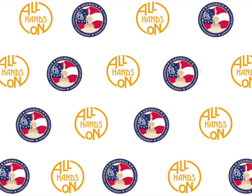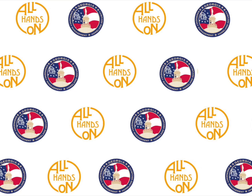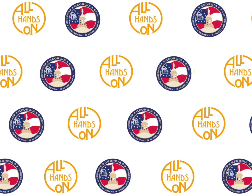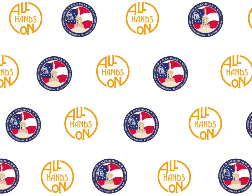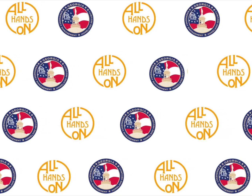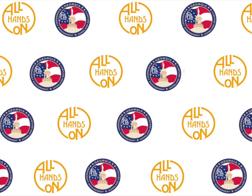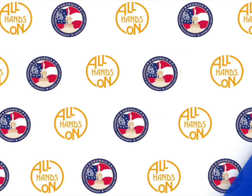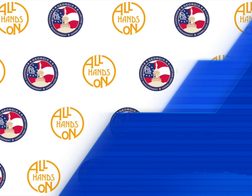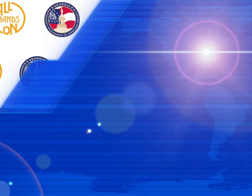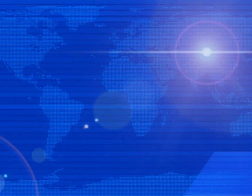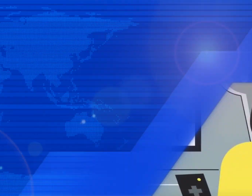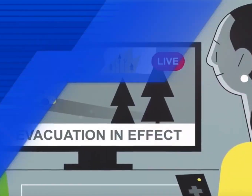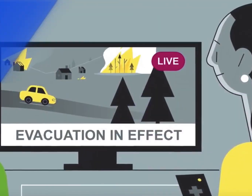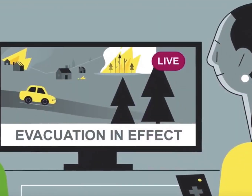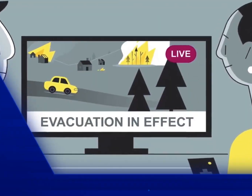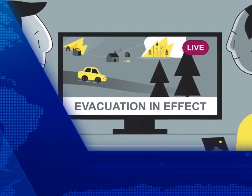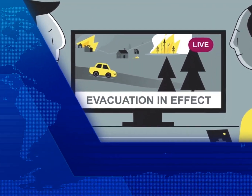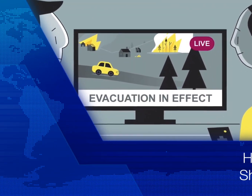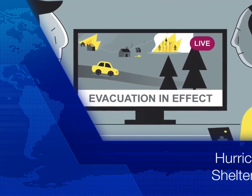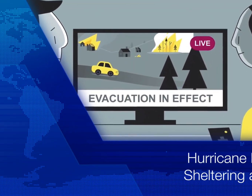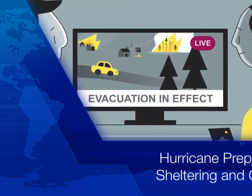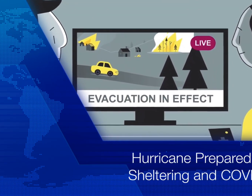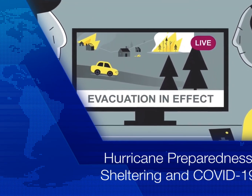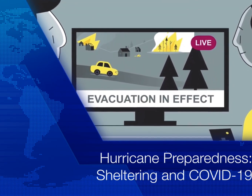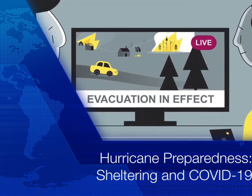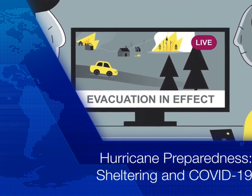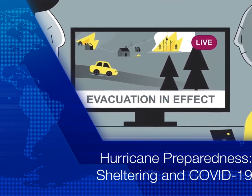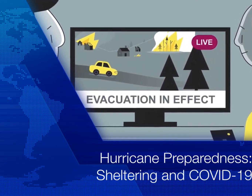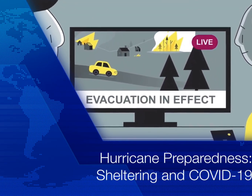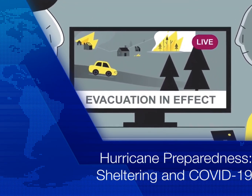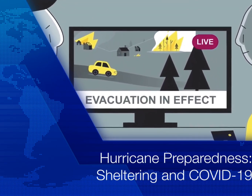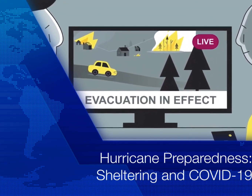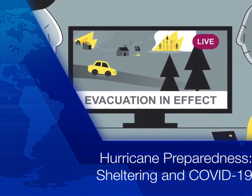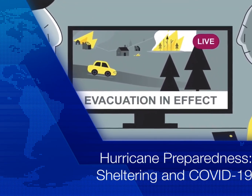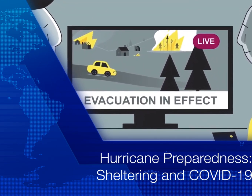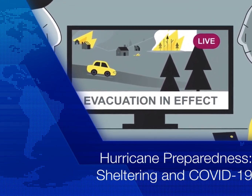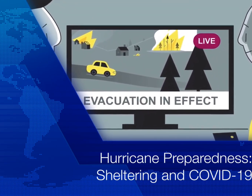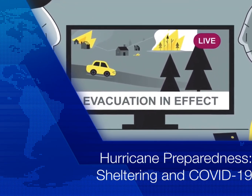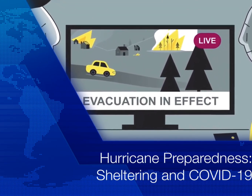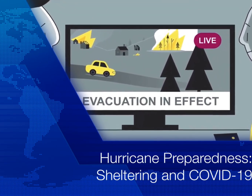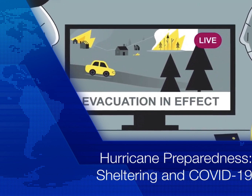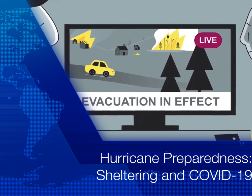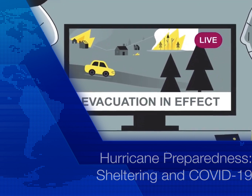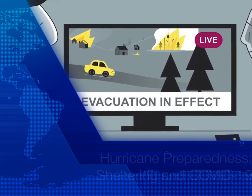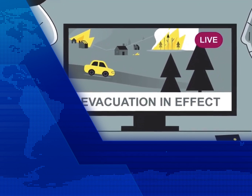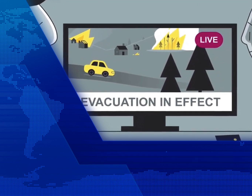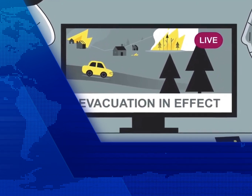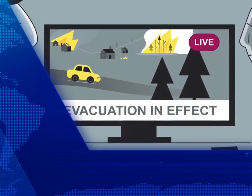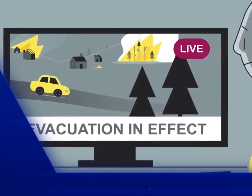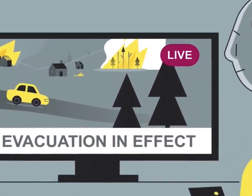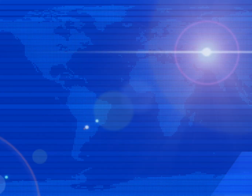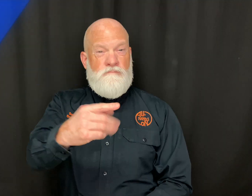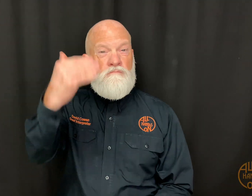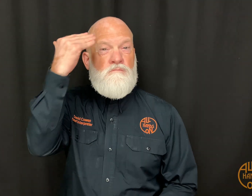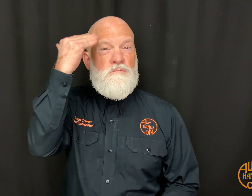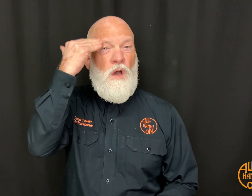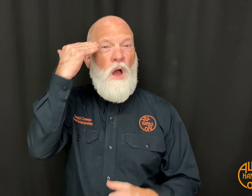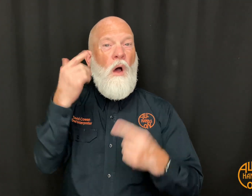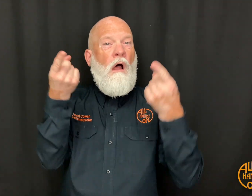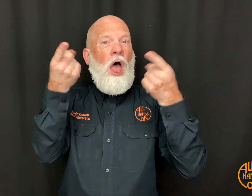Hurricane Preparedness, Sheltering, and COVID-19. Visual description: David Cowan, a Caucasian bald deaf man with a long white beard, standing in front of a